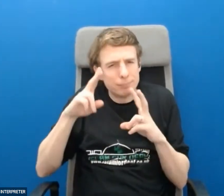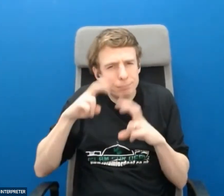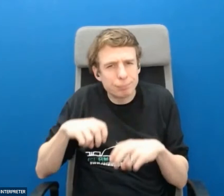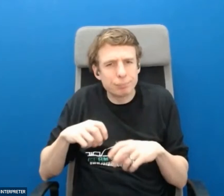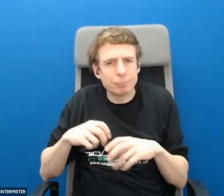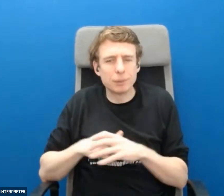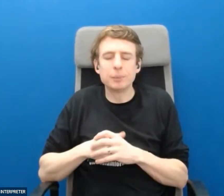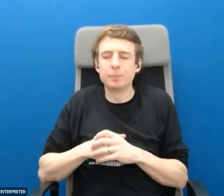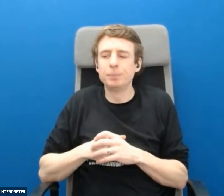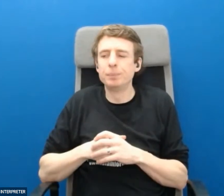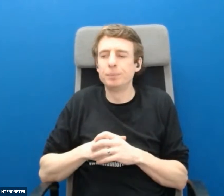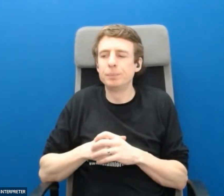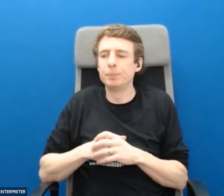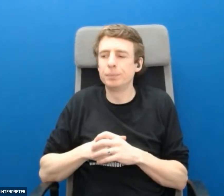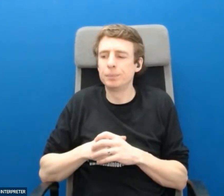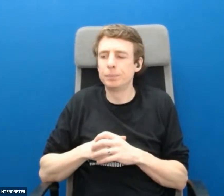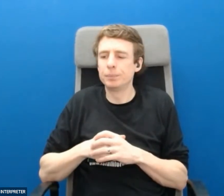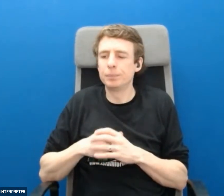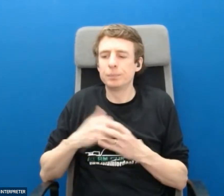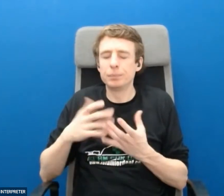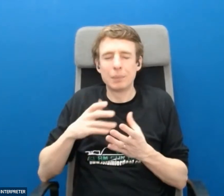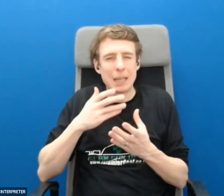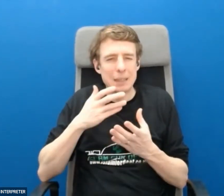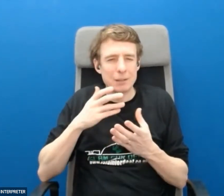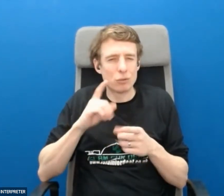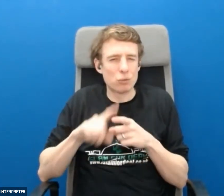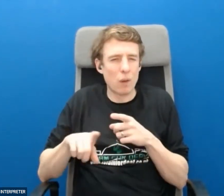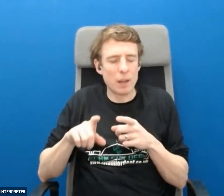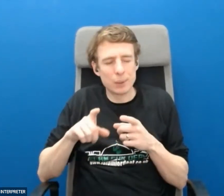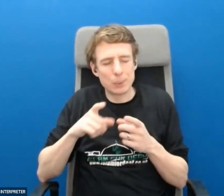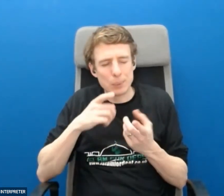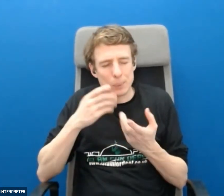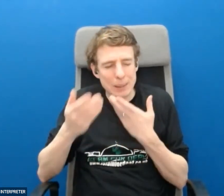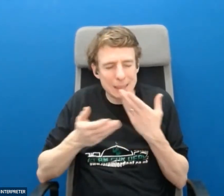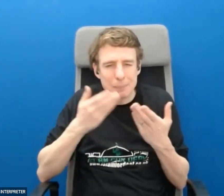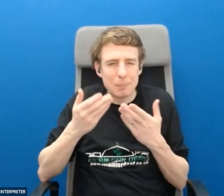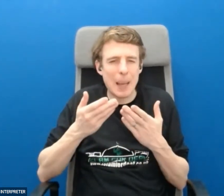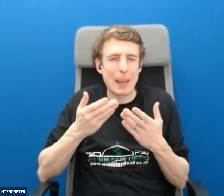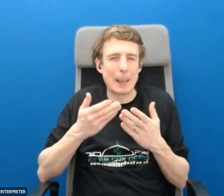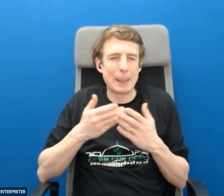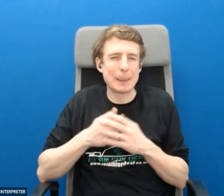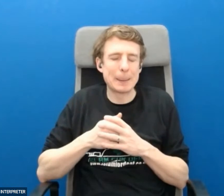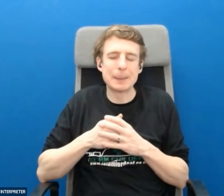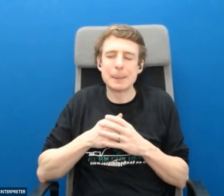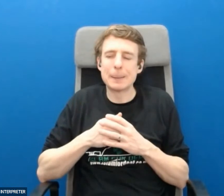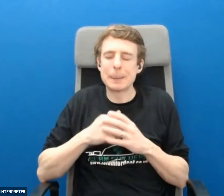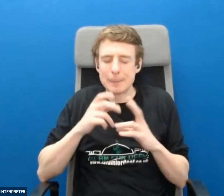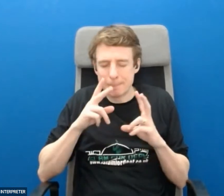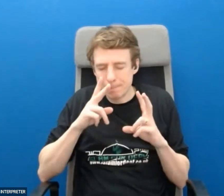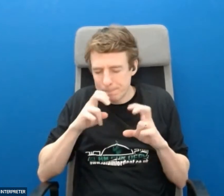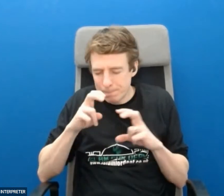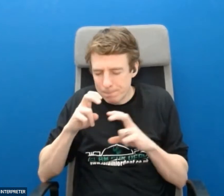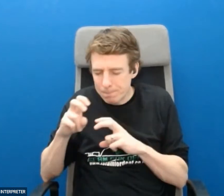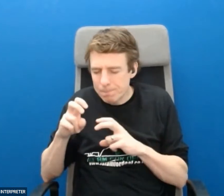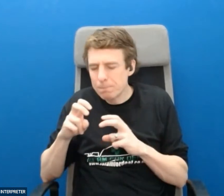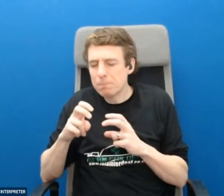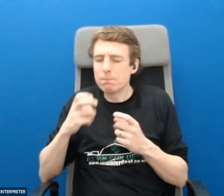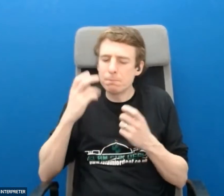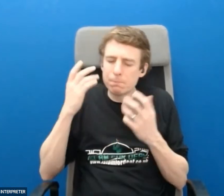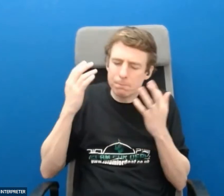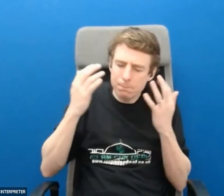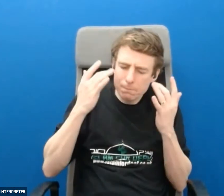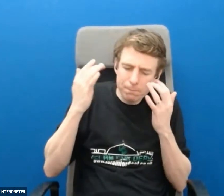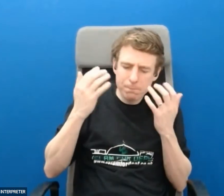concepts that are contained within the texts that they've looked and studied at the text and pondered over them, and